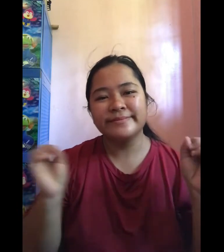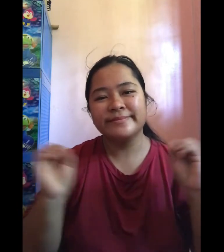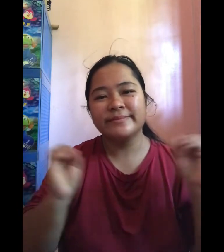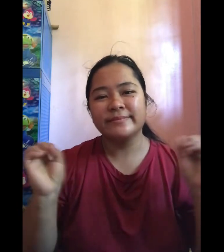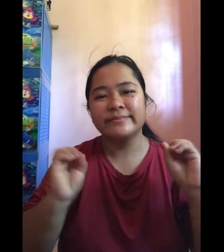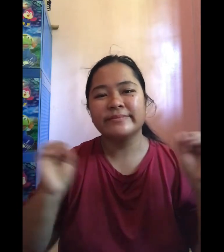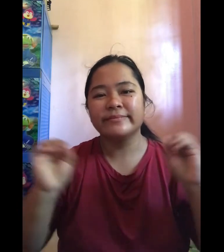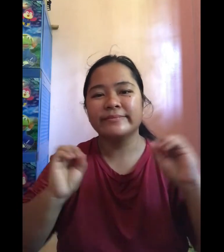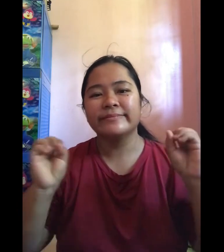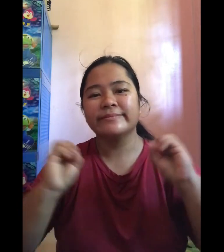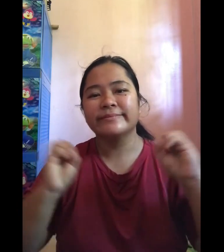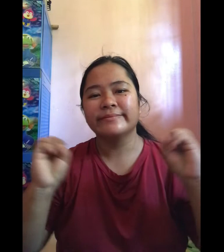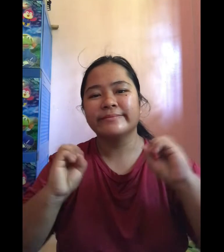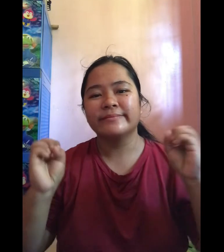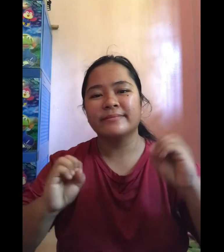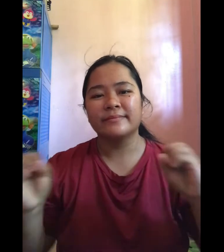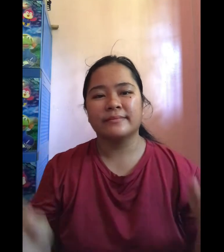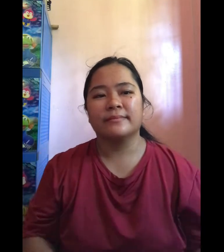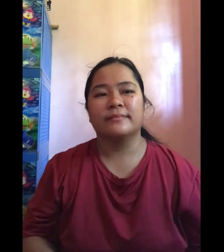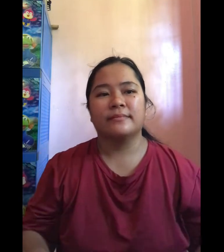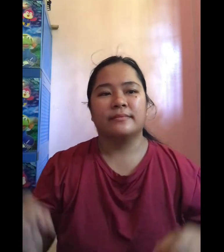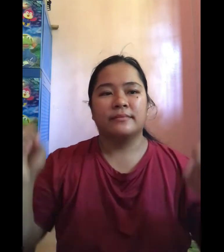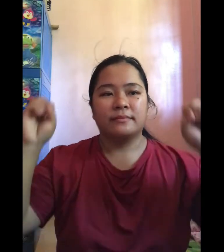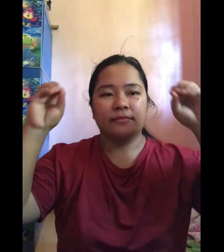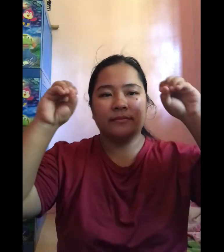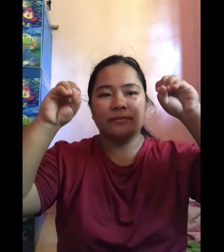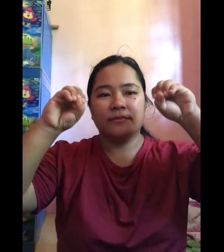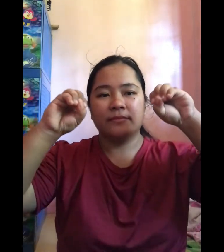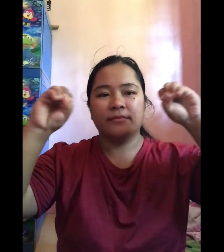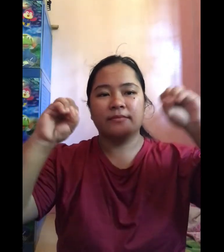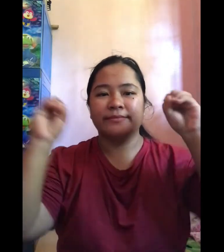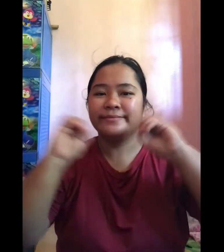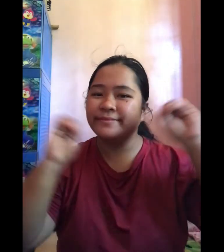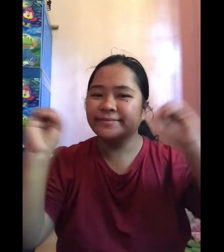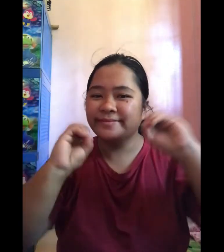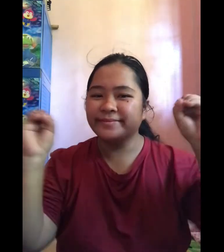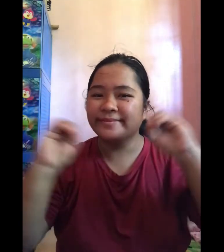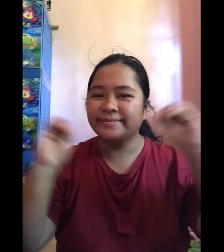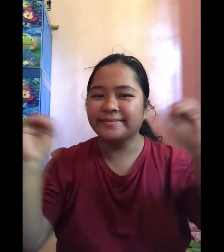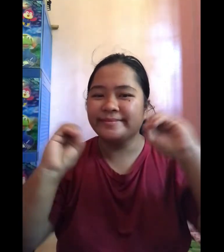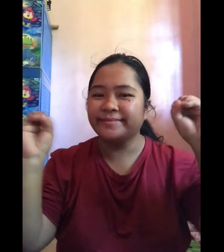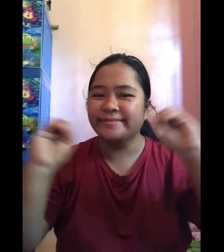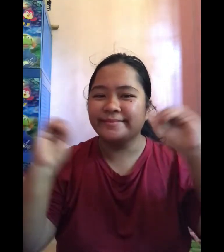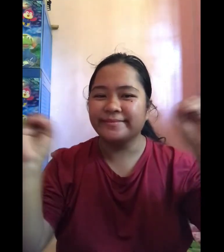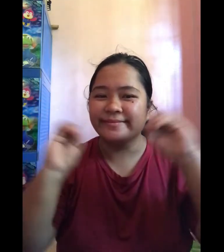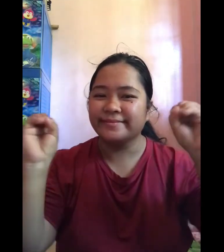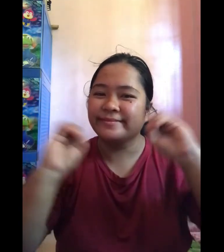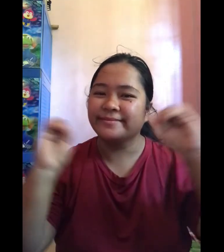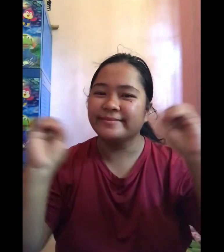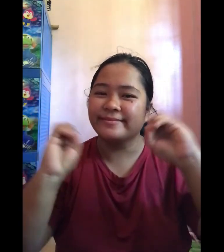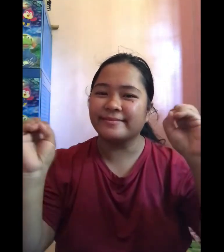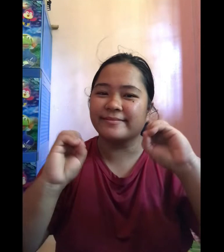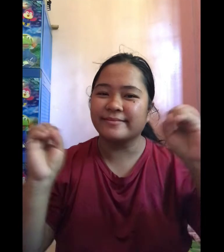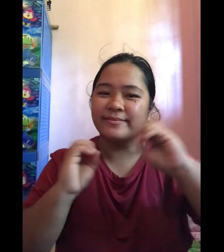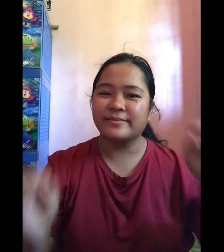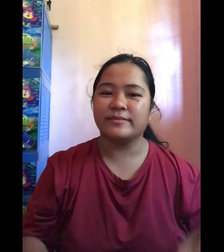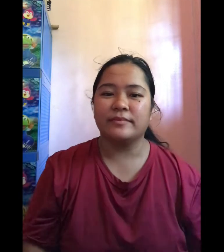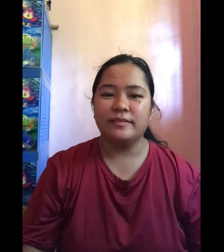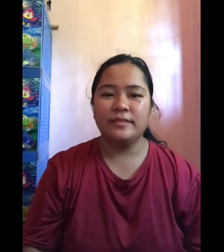This means nothing or nothing much. You take the letter O and you just shake it. Nothing, nothing much. So let's review. You